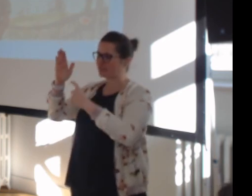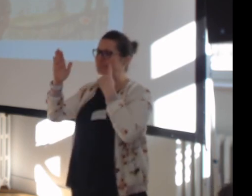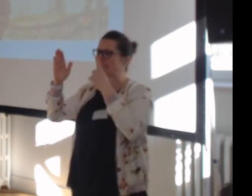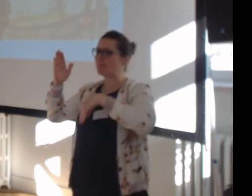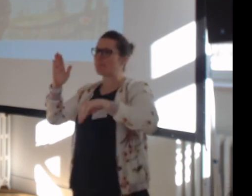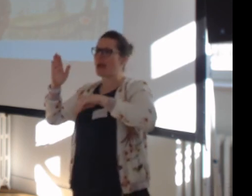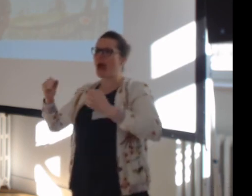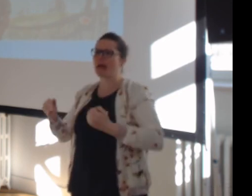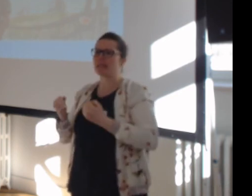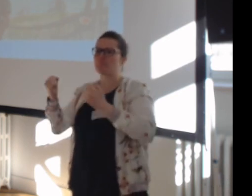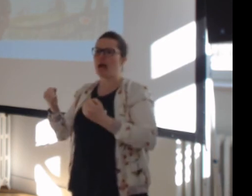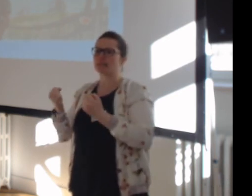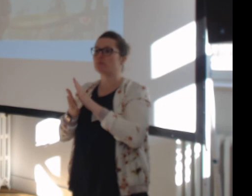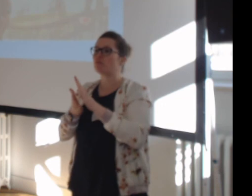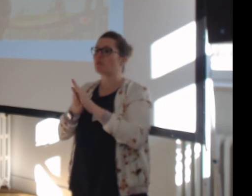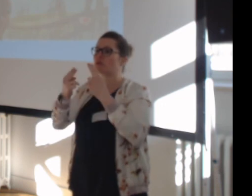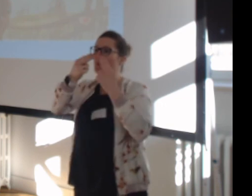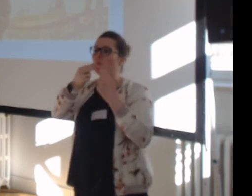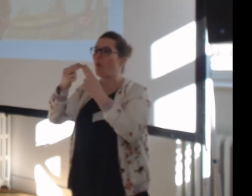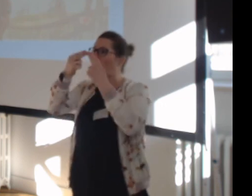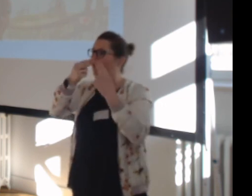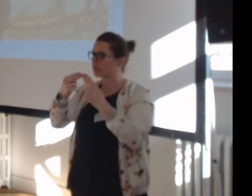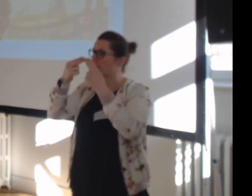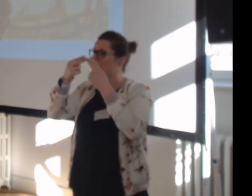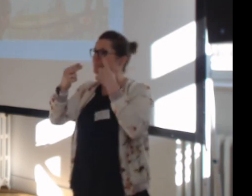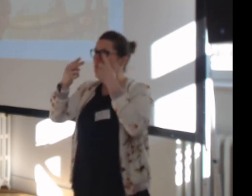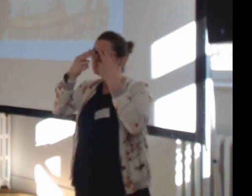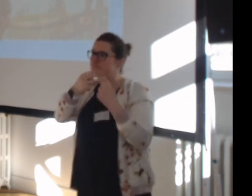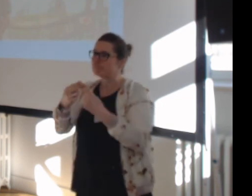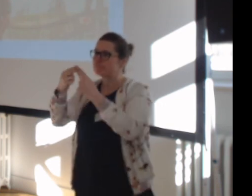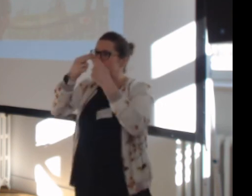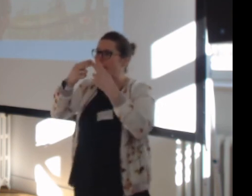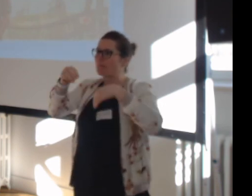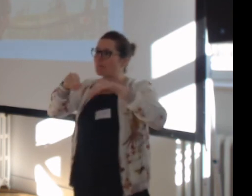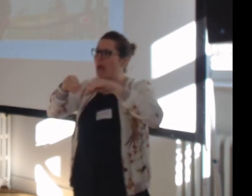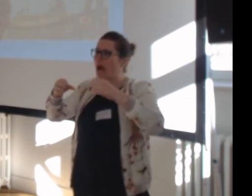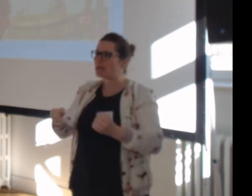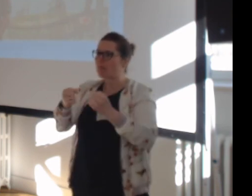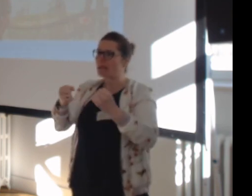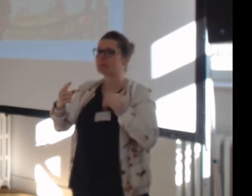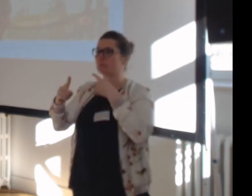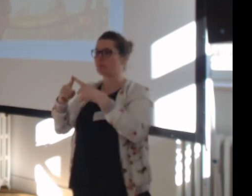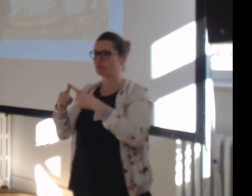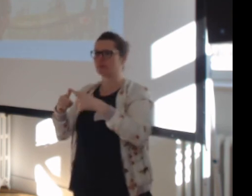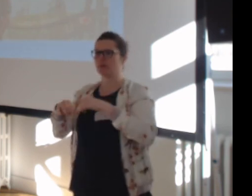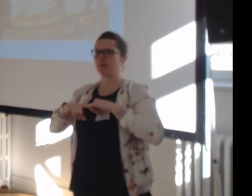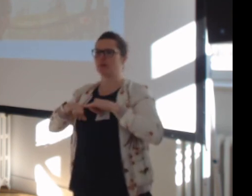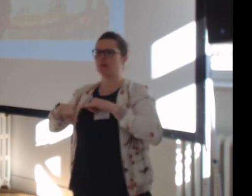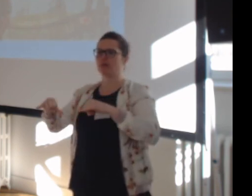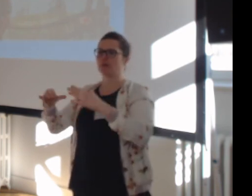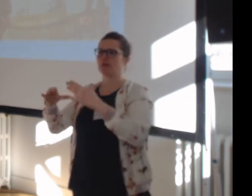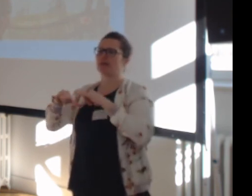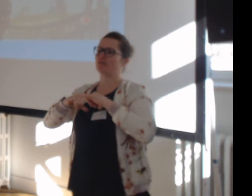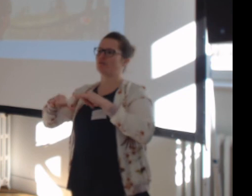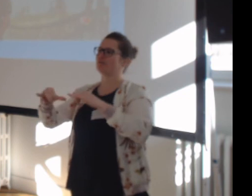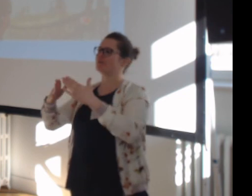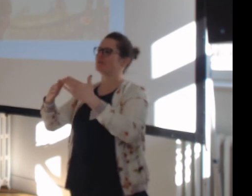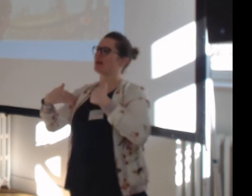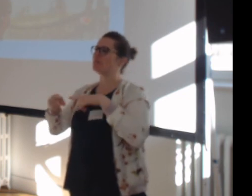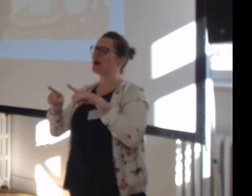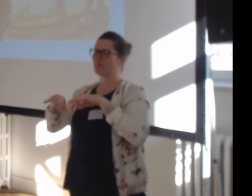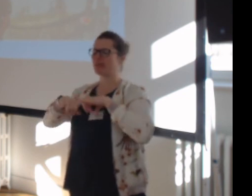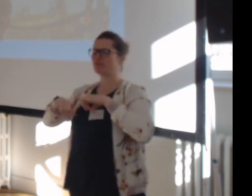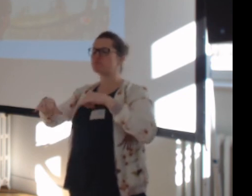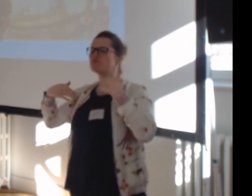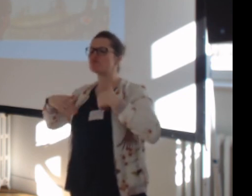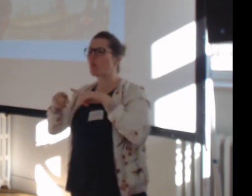animation of the windmill moving around, and there's a farmer there, and I think maybe his moustache